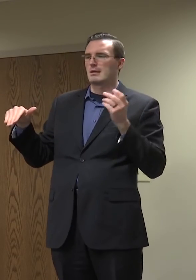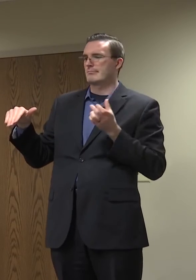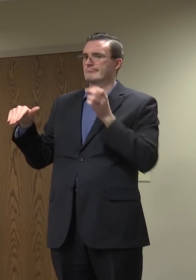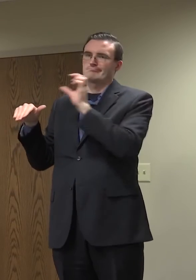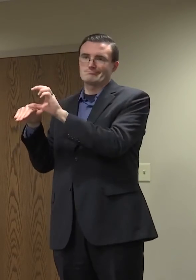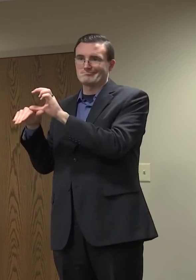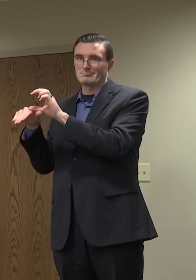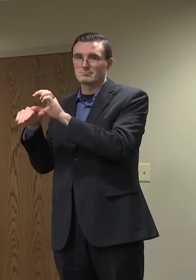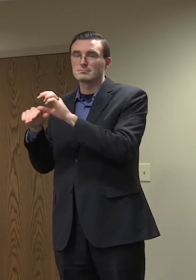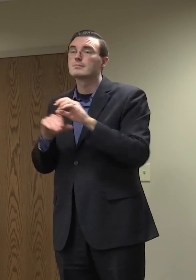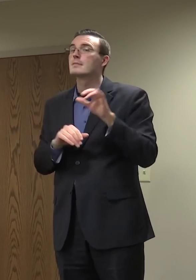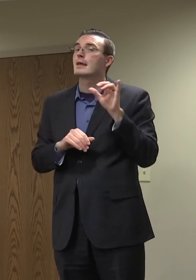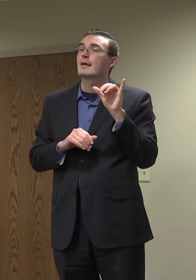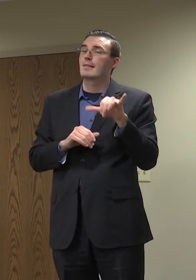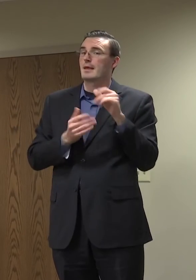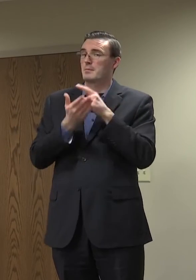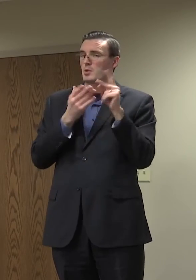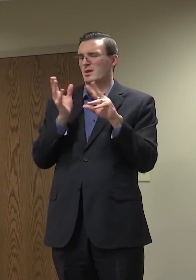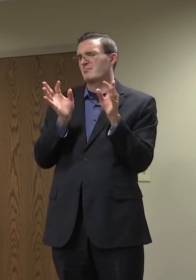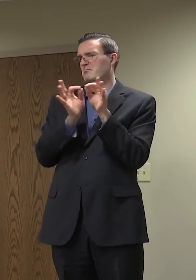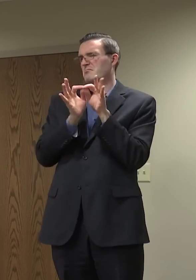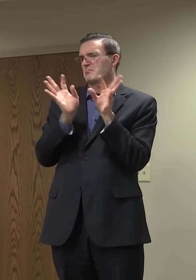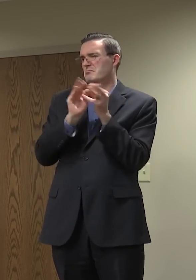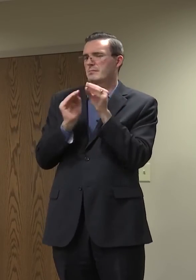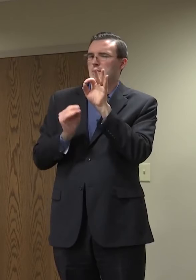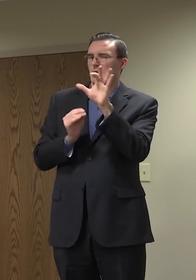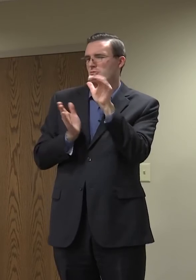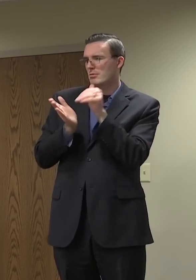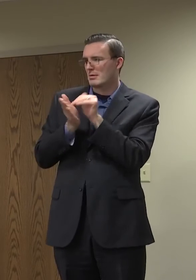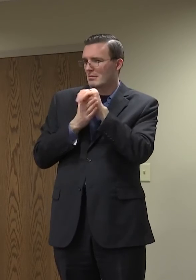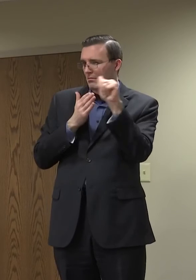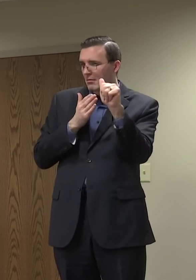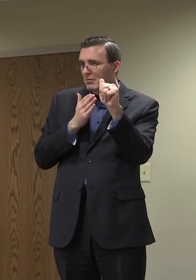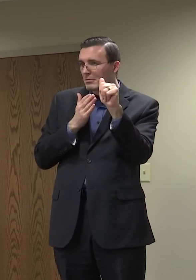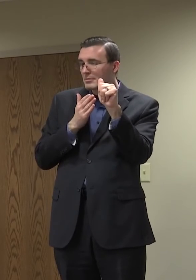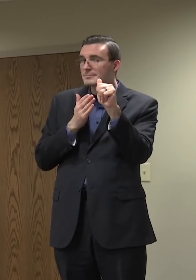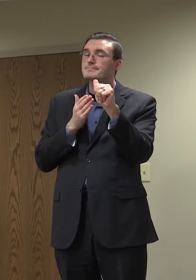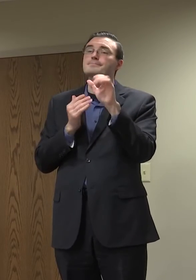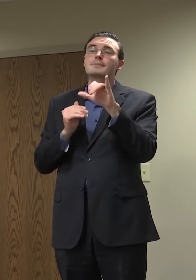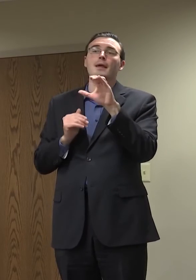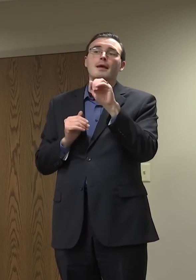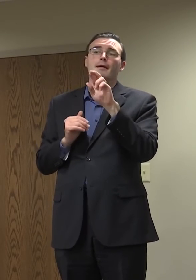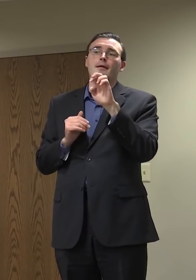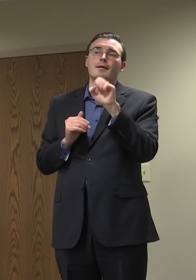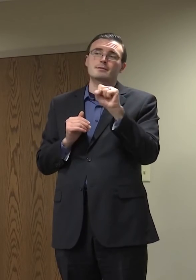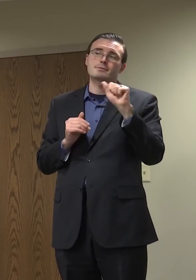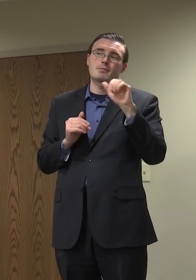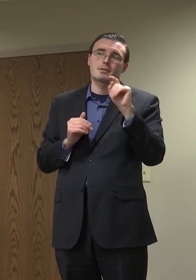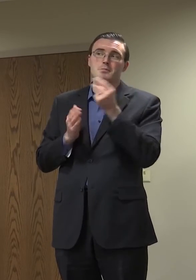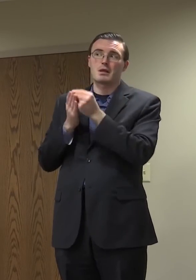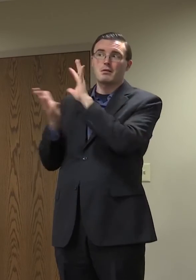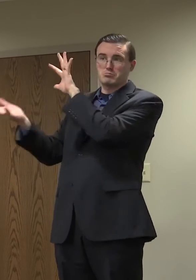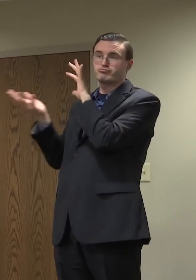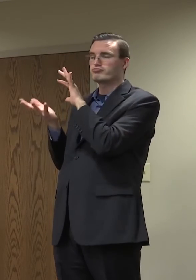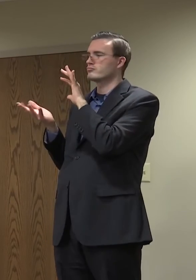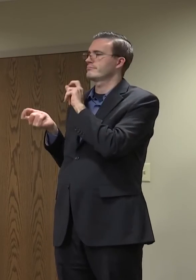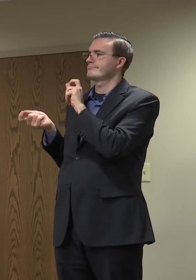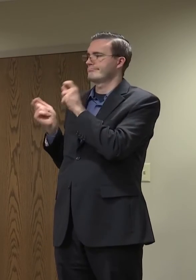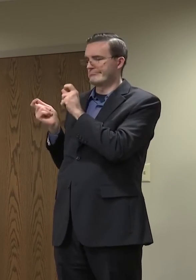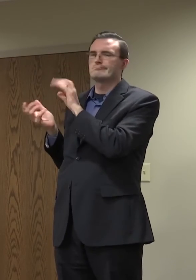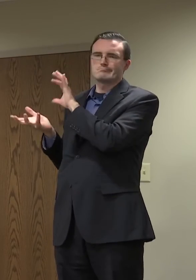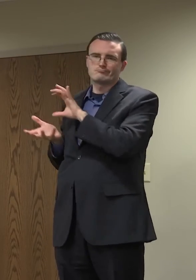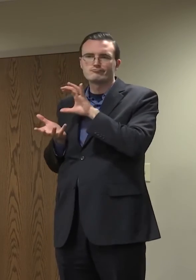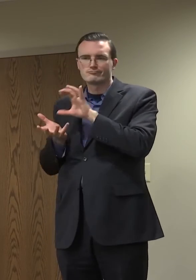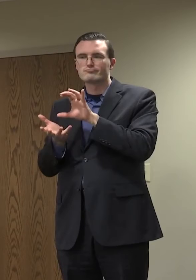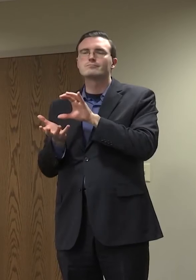Act funding to supplement state and federal relief programs, we had an average award